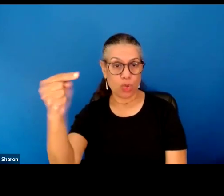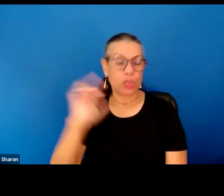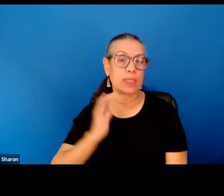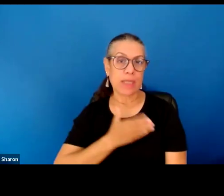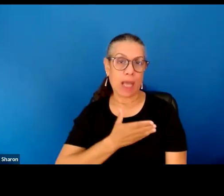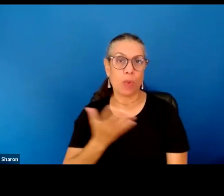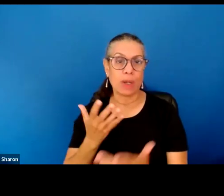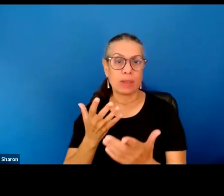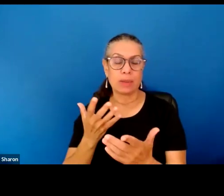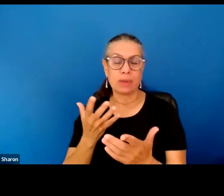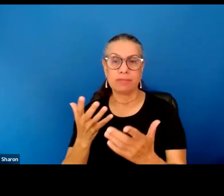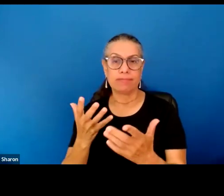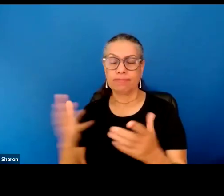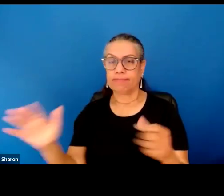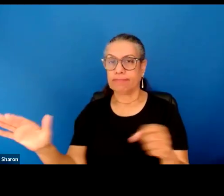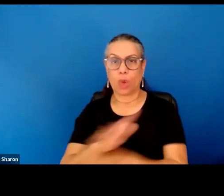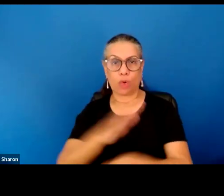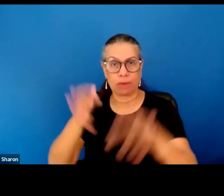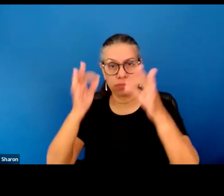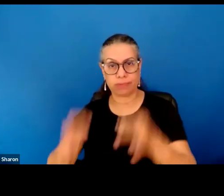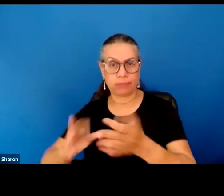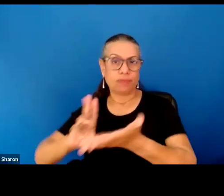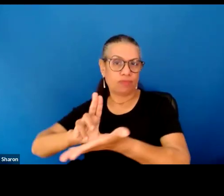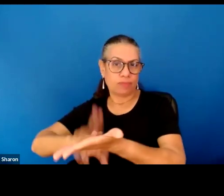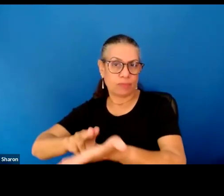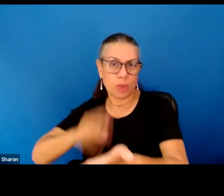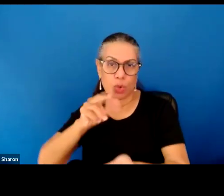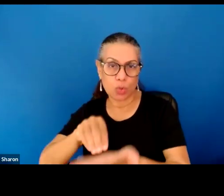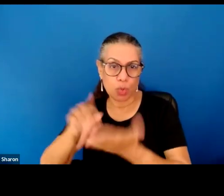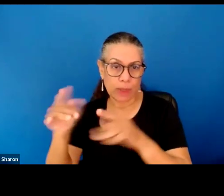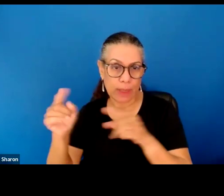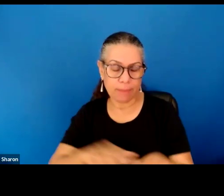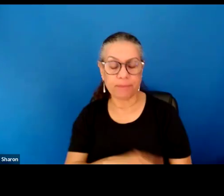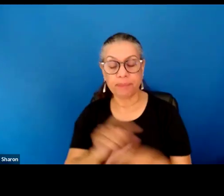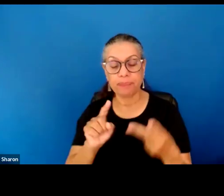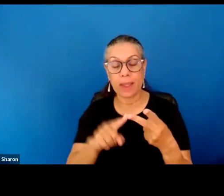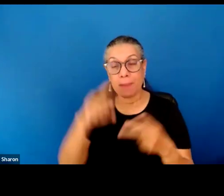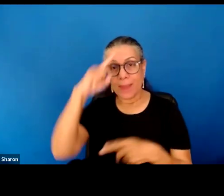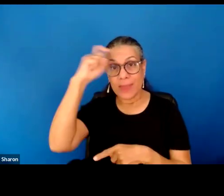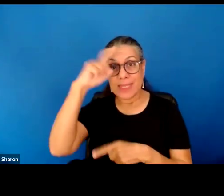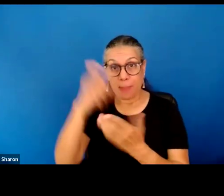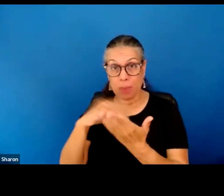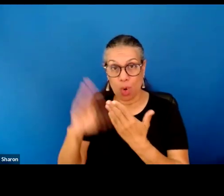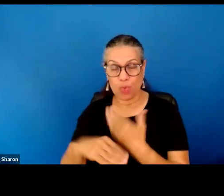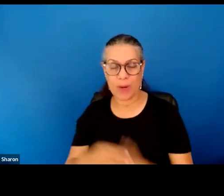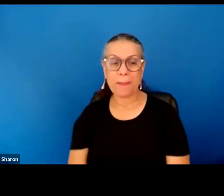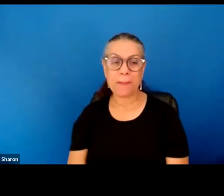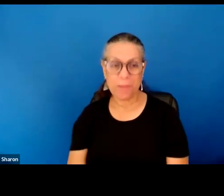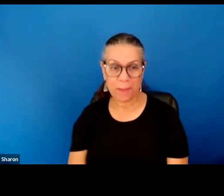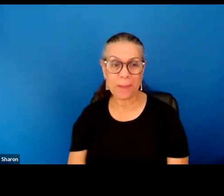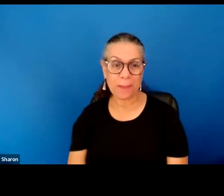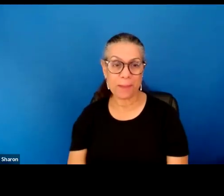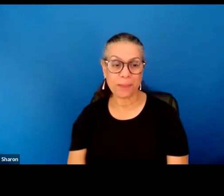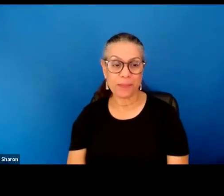total enrollment cutoff. So, and then in terms of your other point about the summer programming,